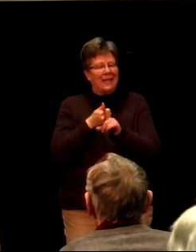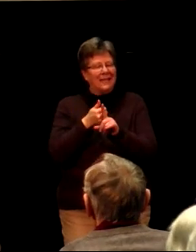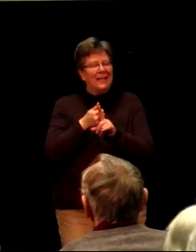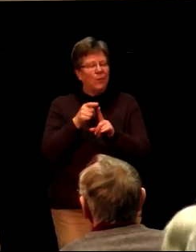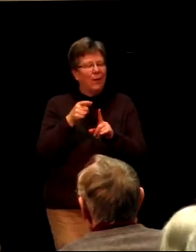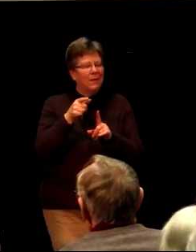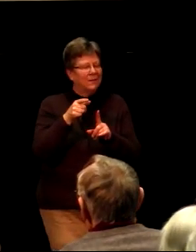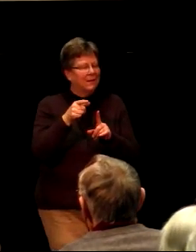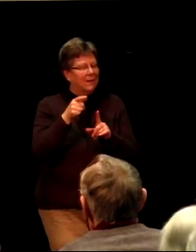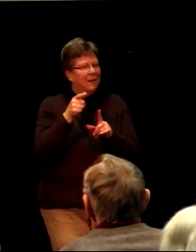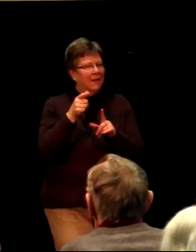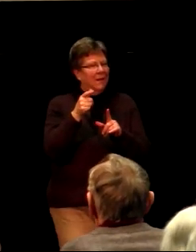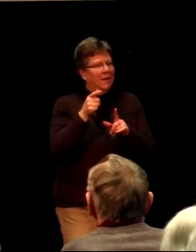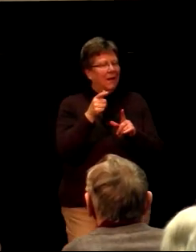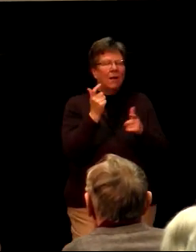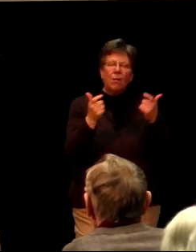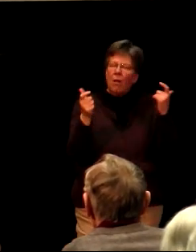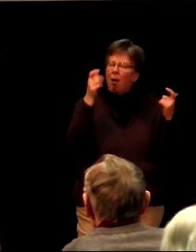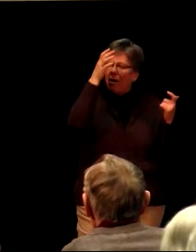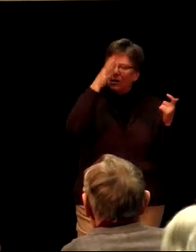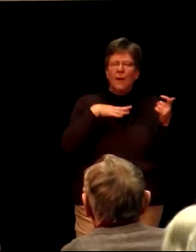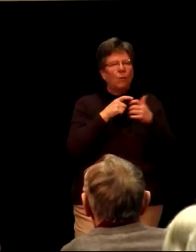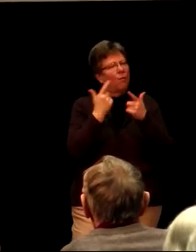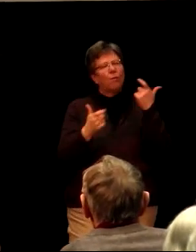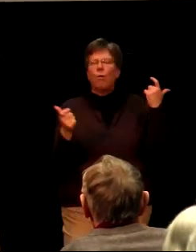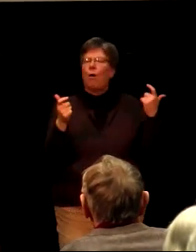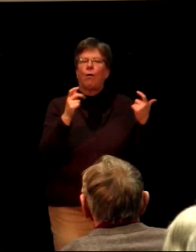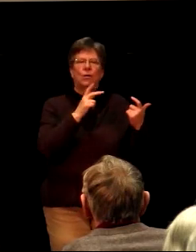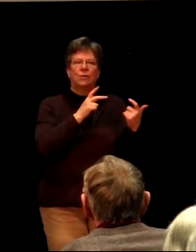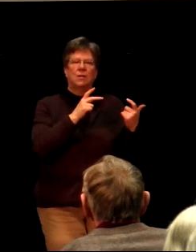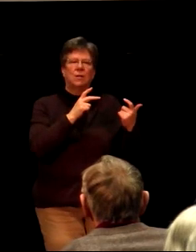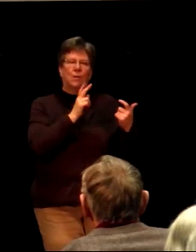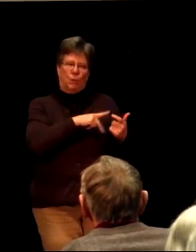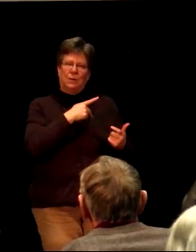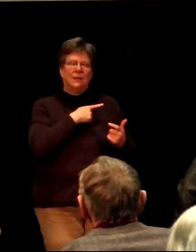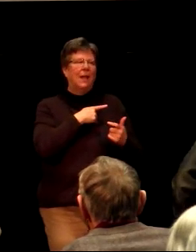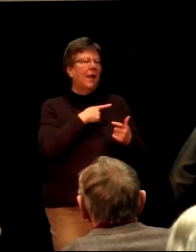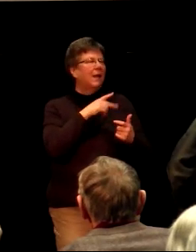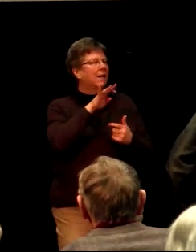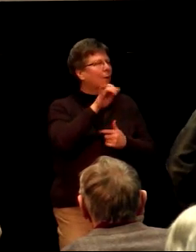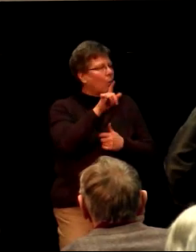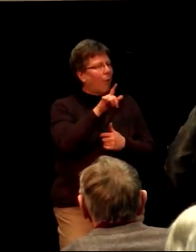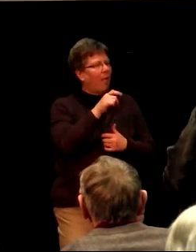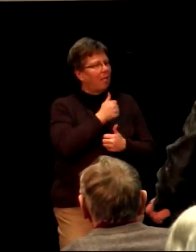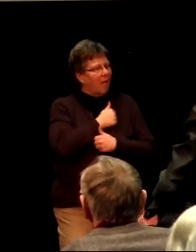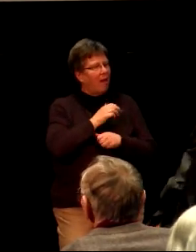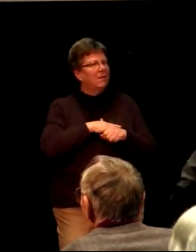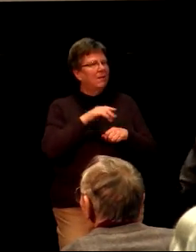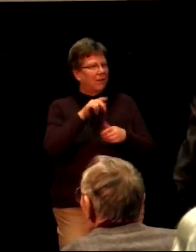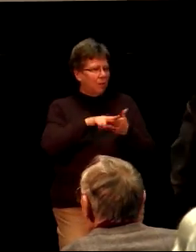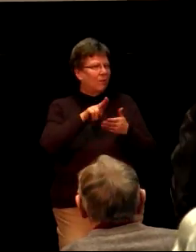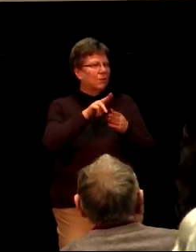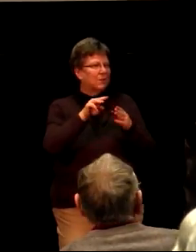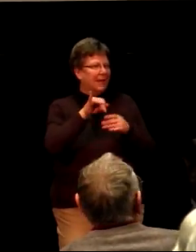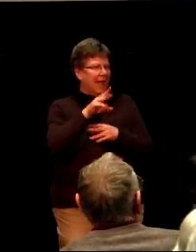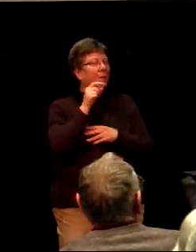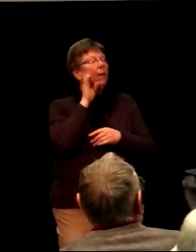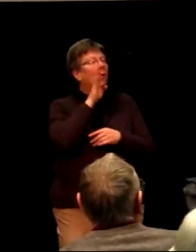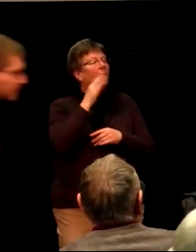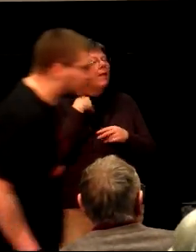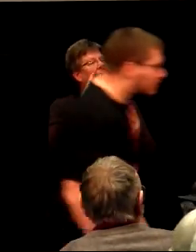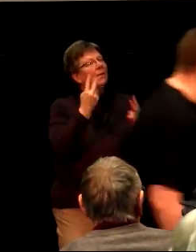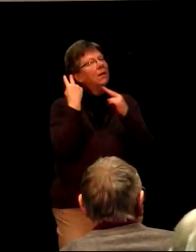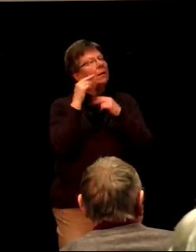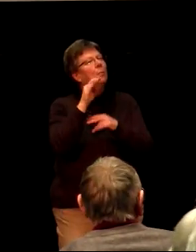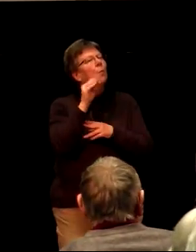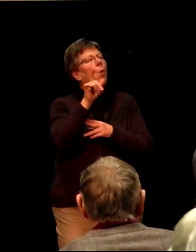was a large man with a large personality who was well loved on the university campus, and there will be a memorial service,